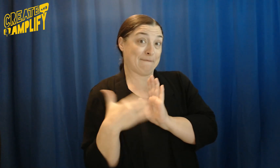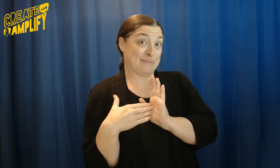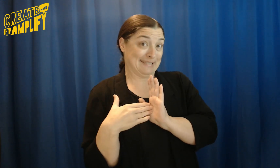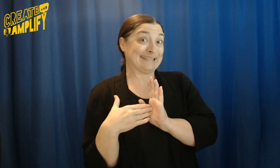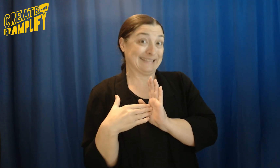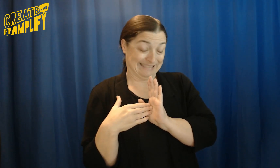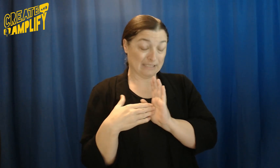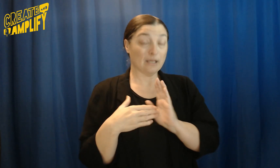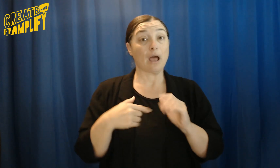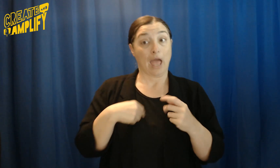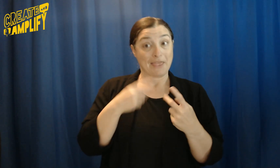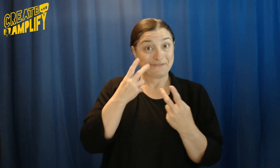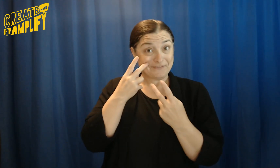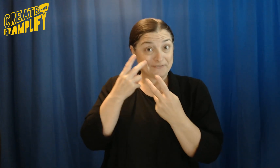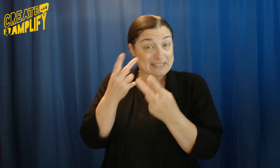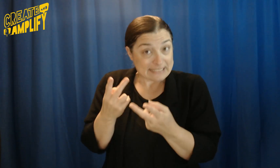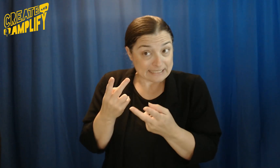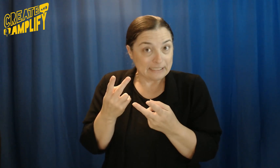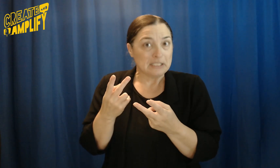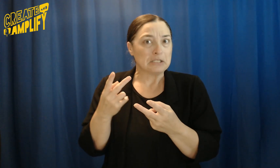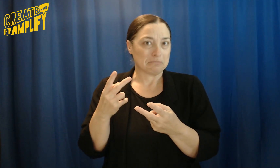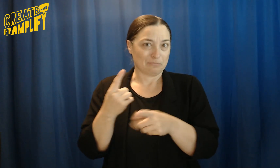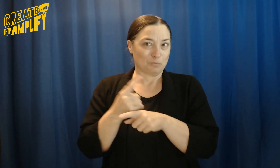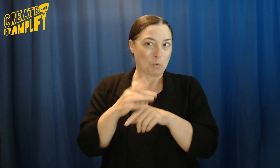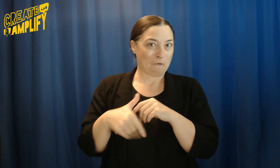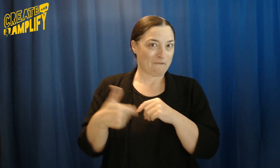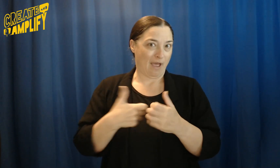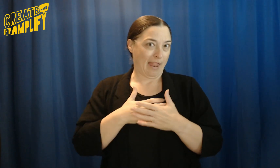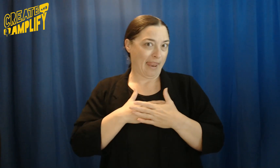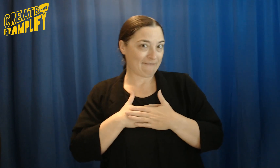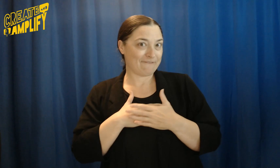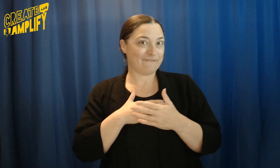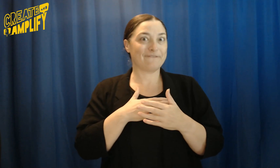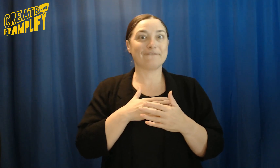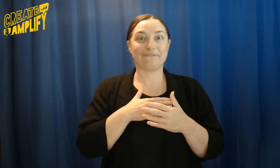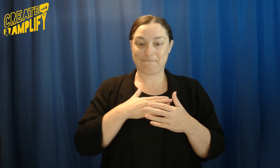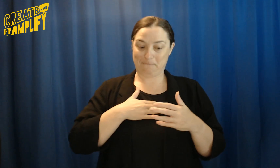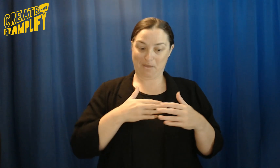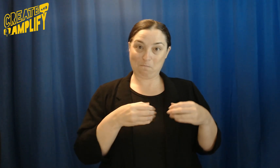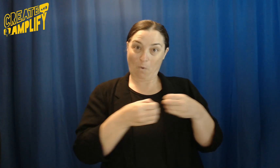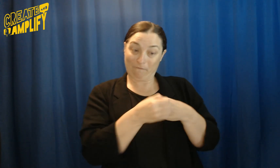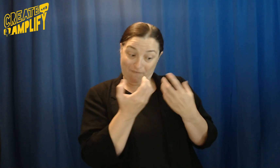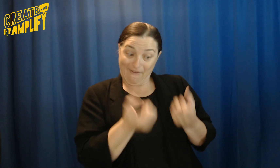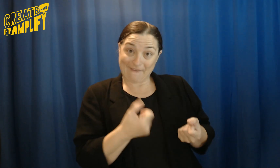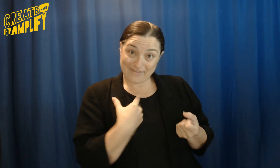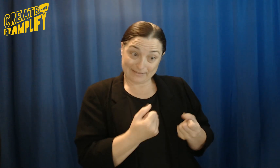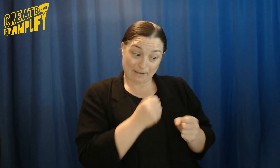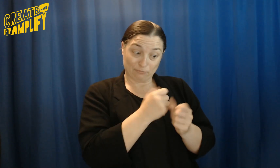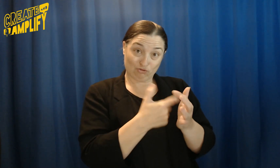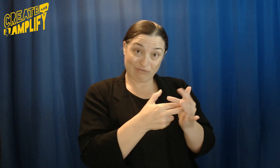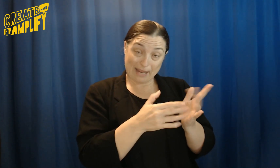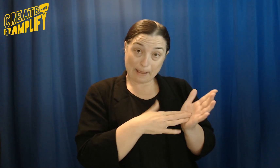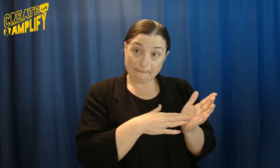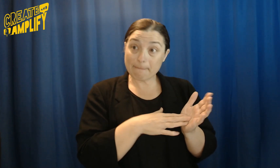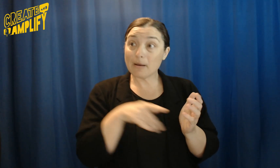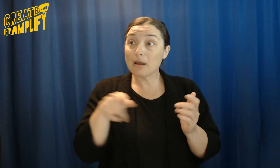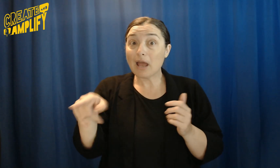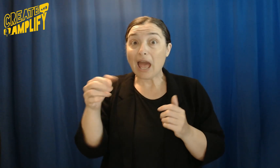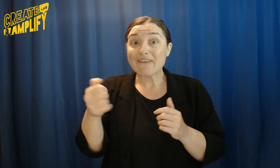visited her, I'd mentioned how I love geraniums and I've got some growing outside my office, and she sent me home with about 6 different cuttings. So that's